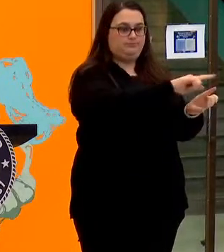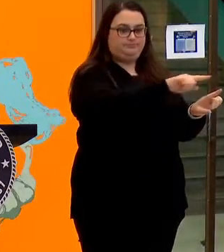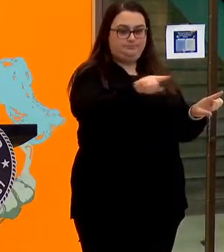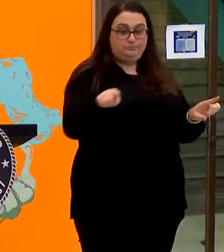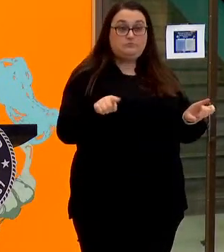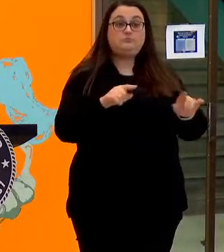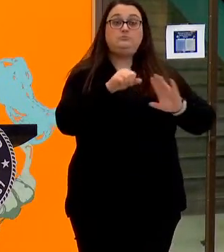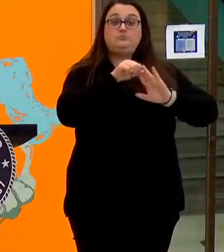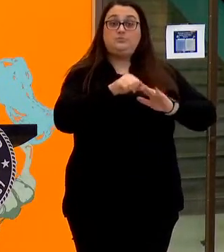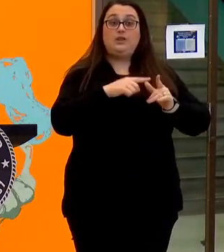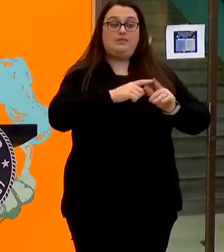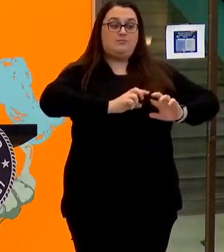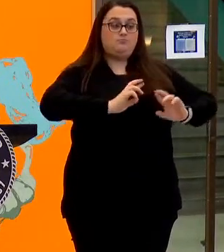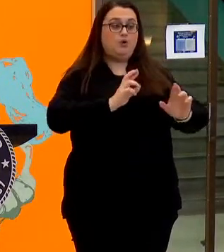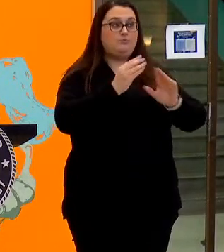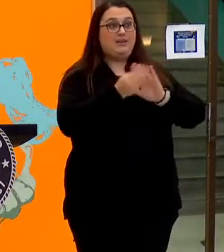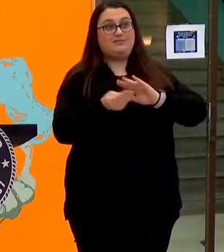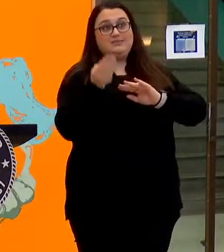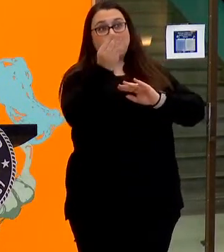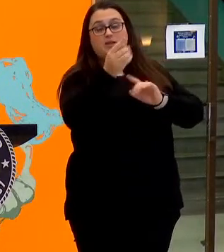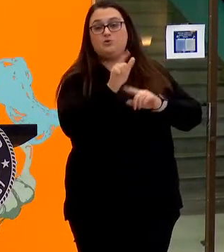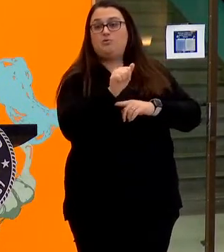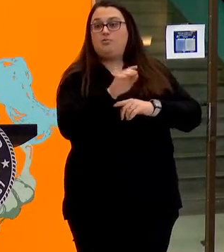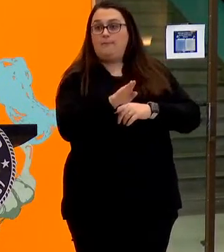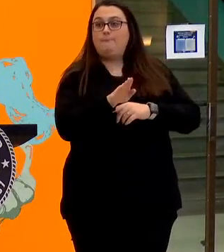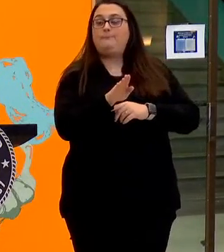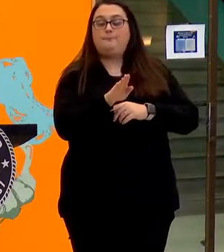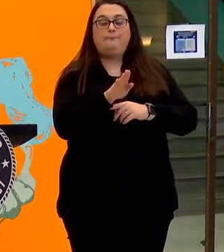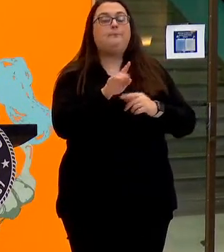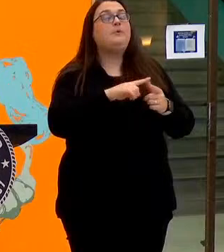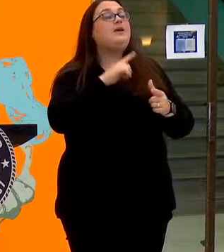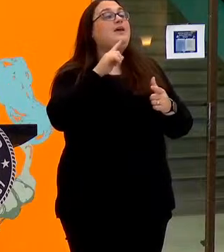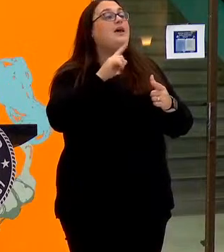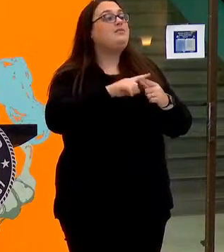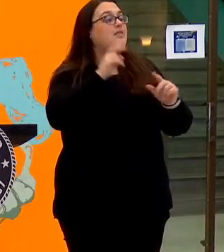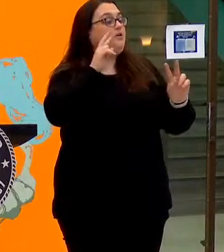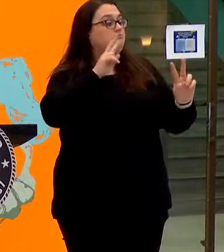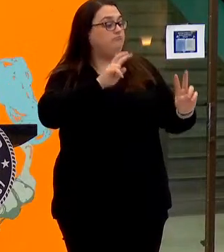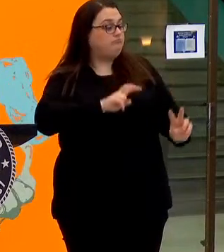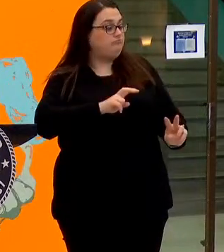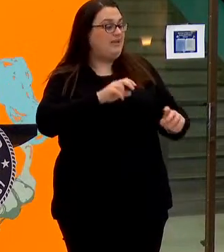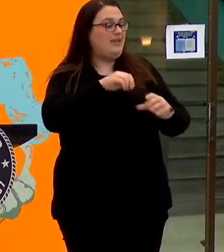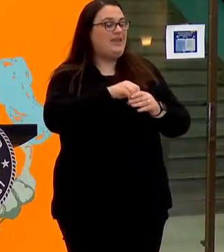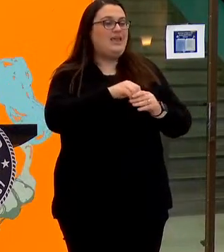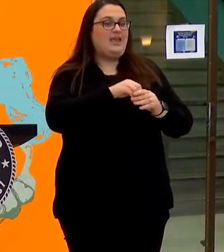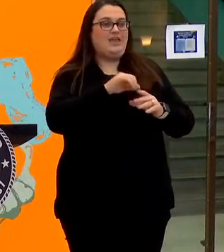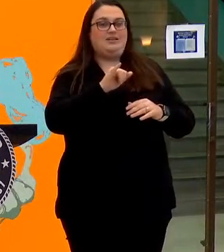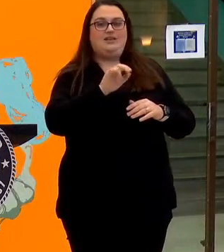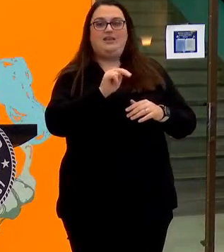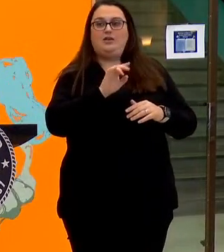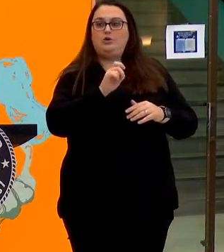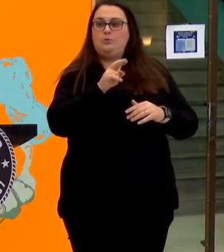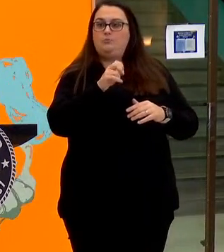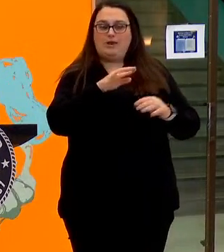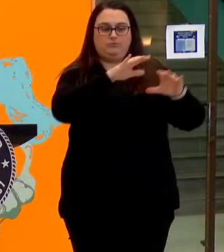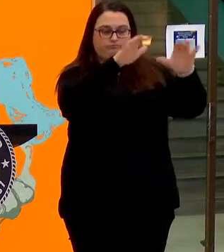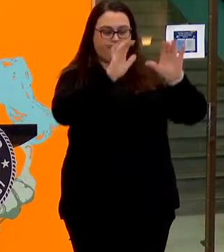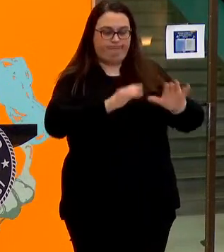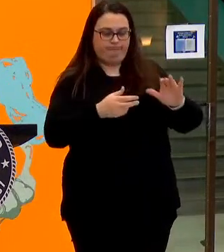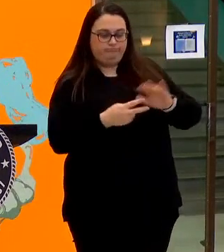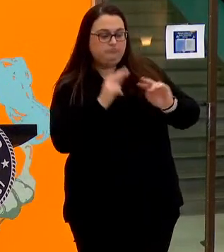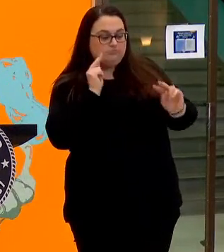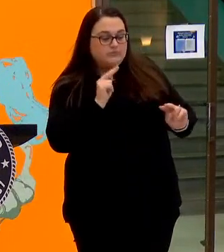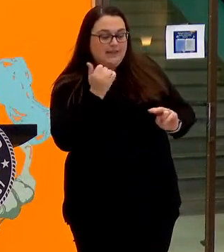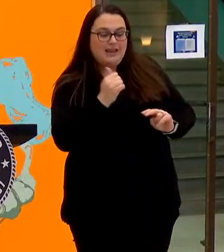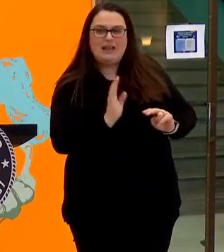Those samples are then prepped and submitted to the lab and then looked at in an incubator over 24 hours to see if there's any